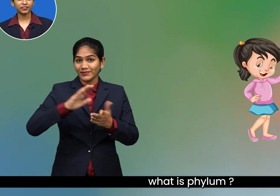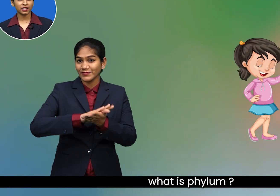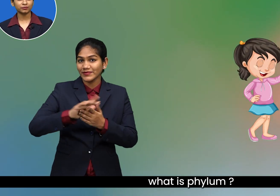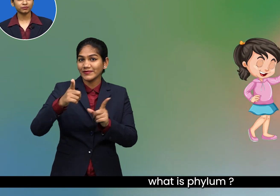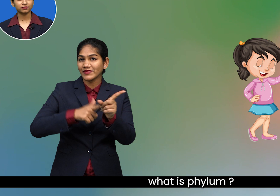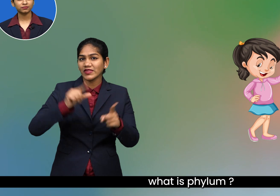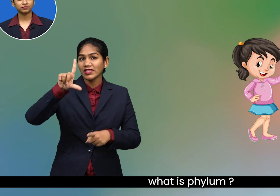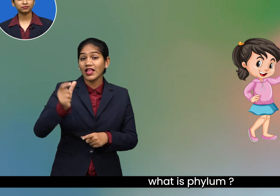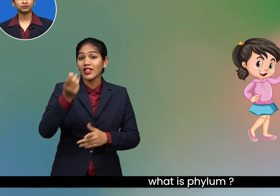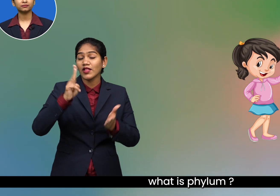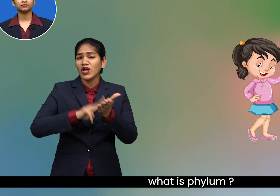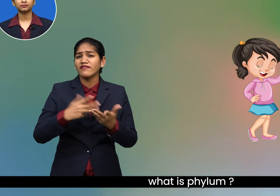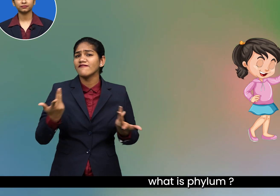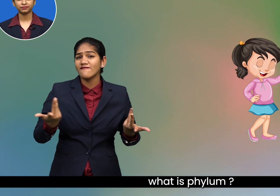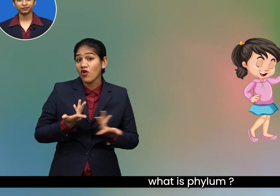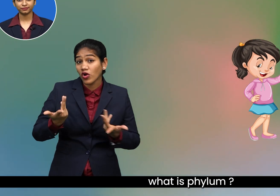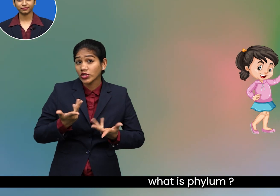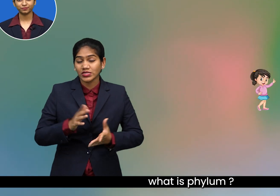What is phylum?